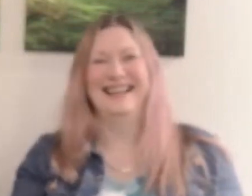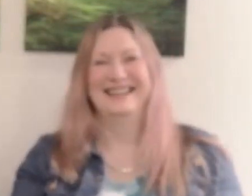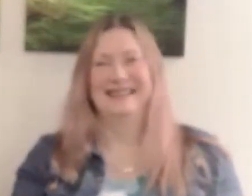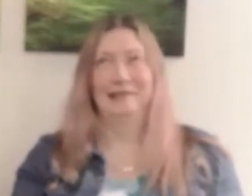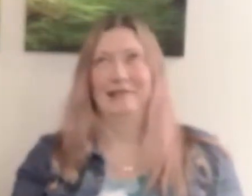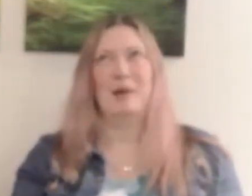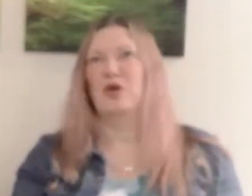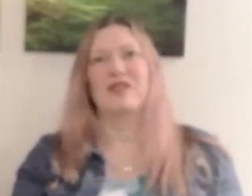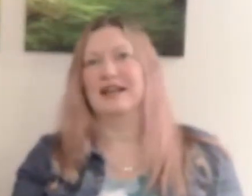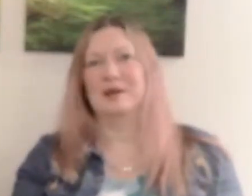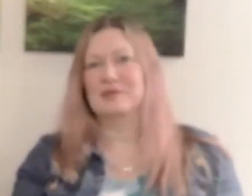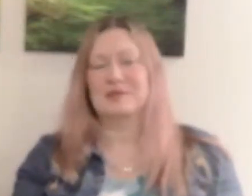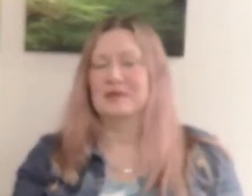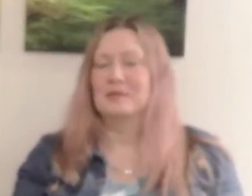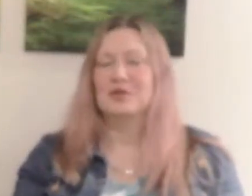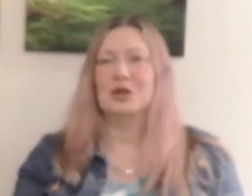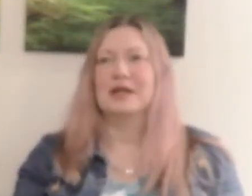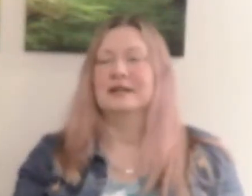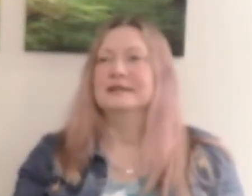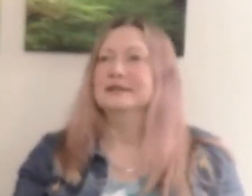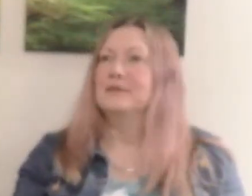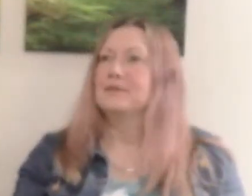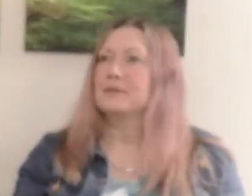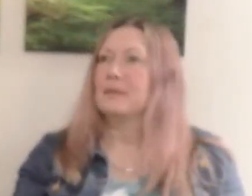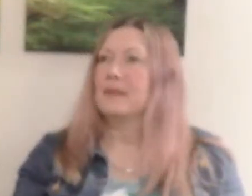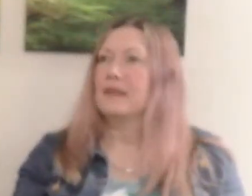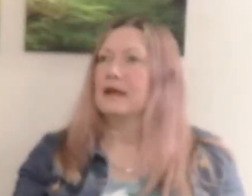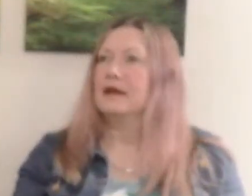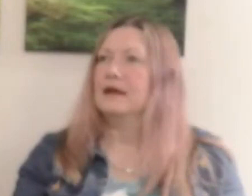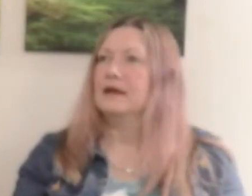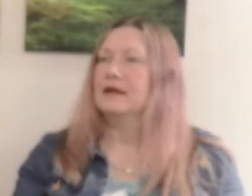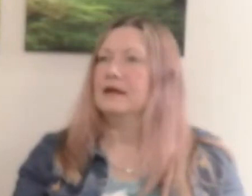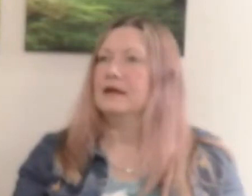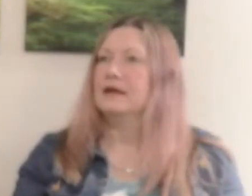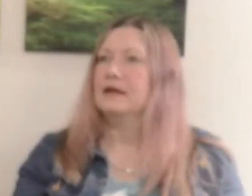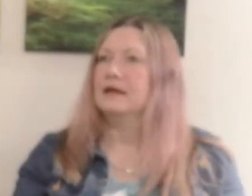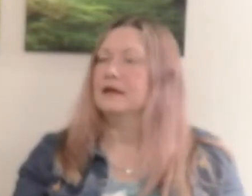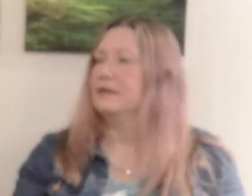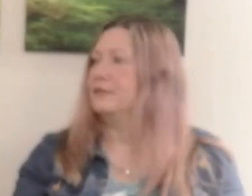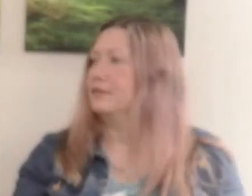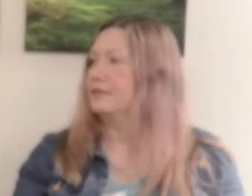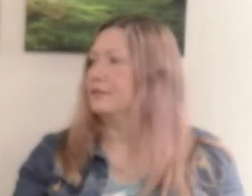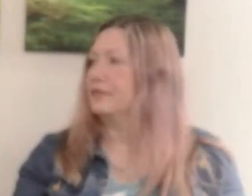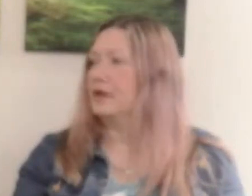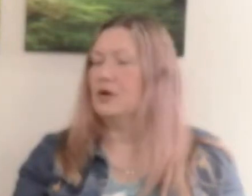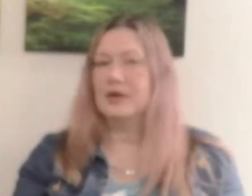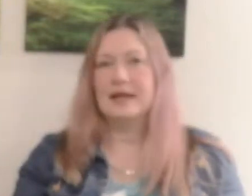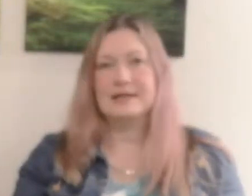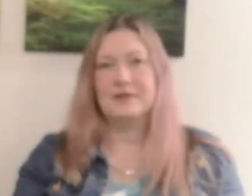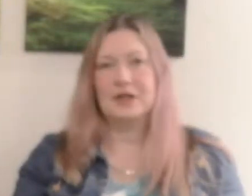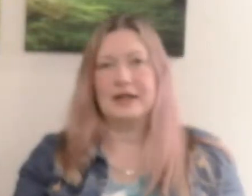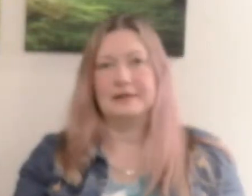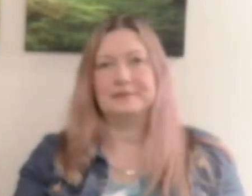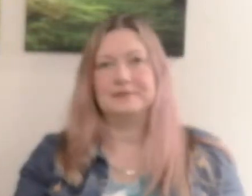then. Not really. Yeah. So I think we've got a video clip that introduces a series. Oh, yeah, let's look at that. Let's watch that.